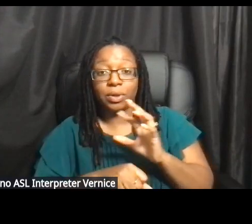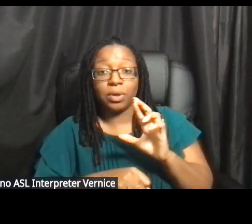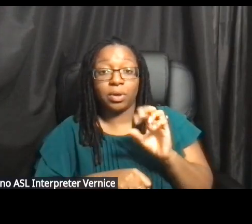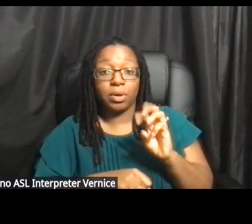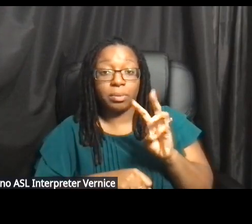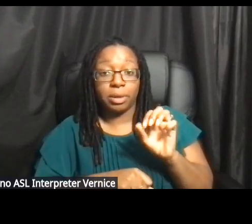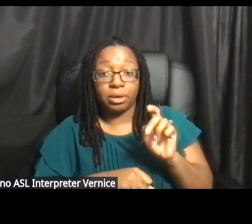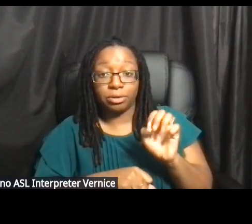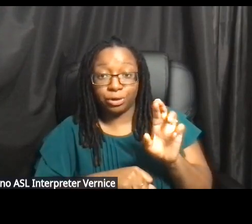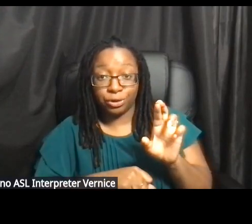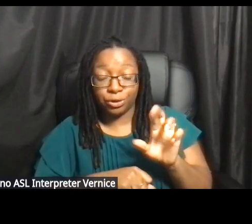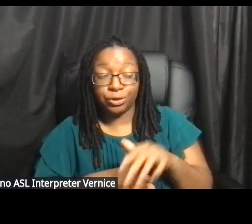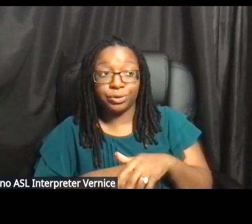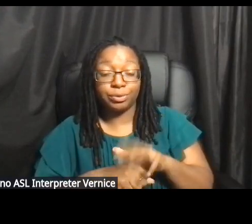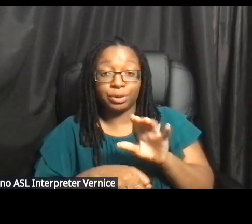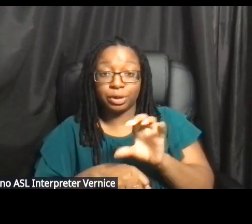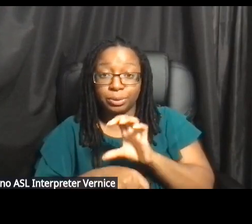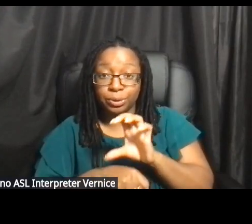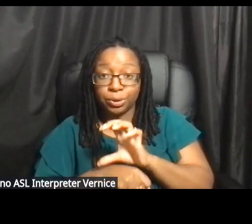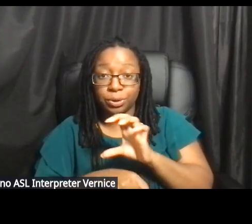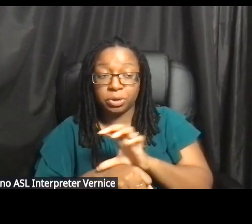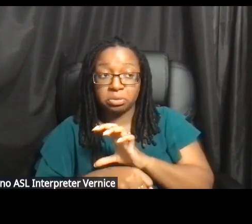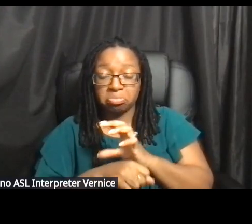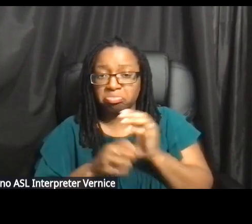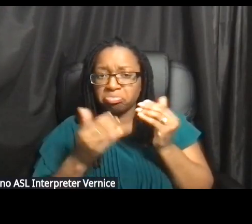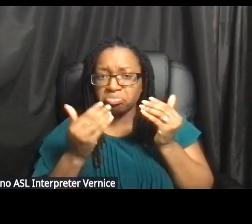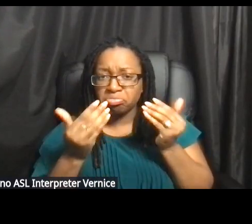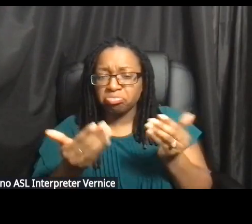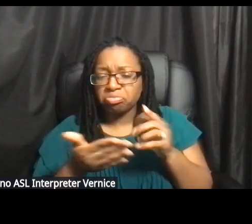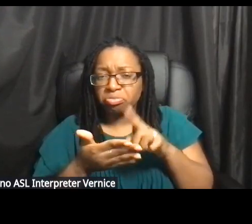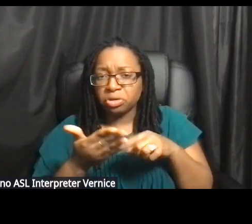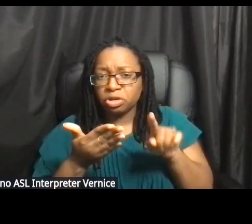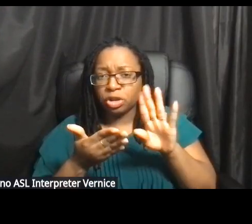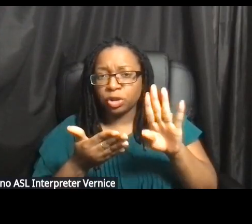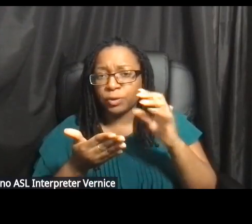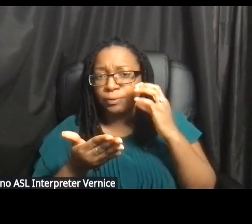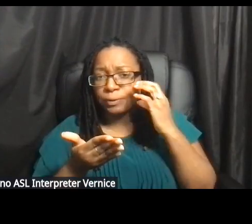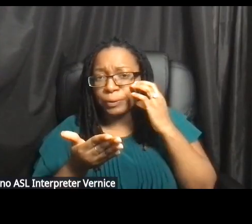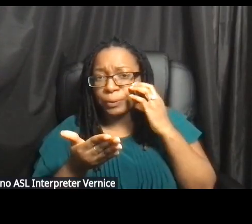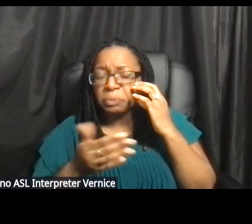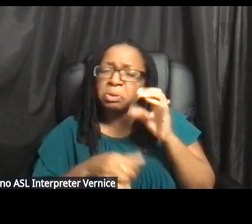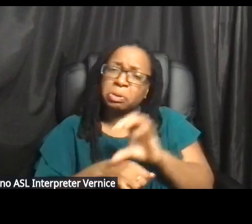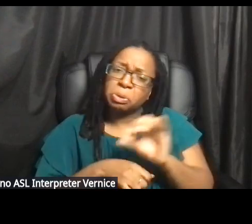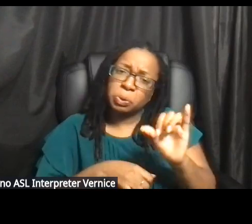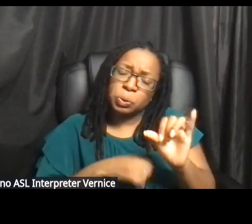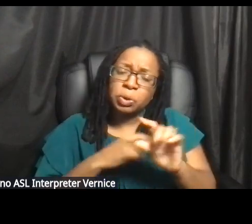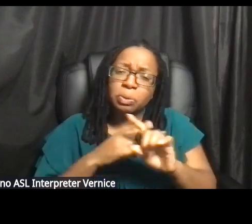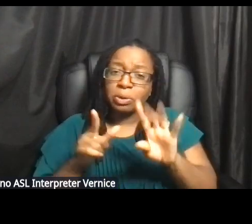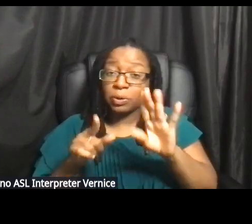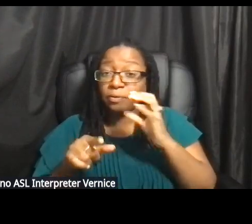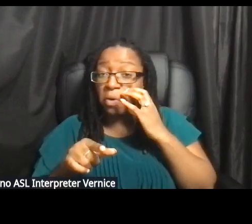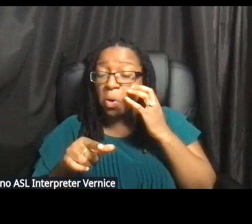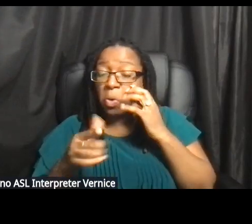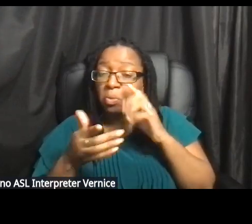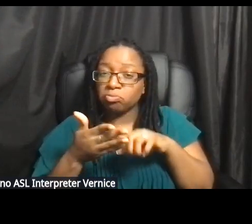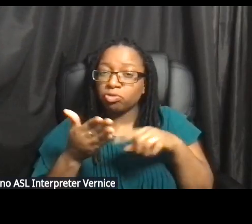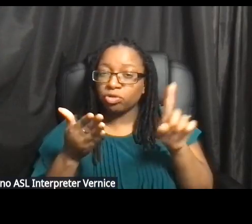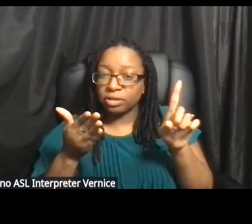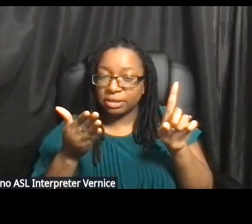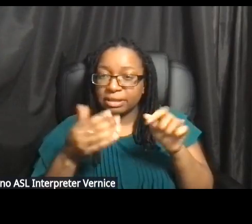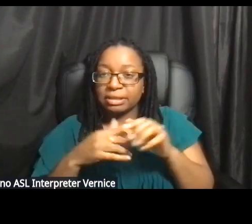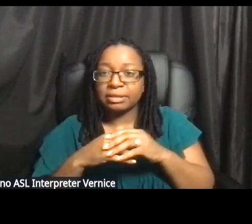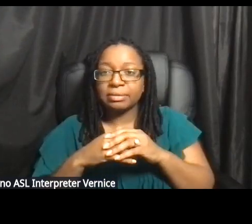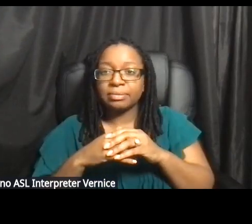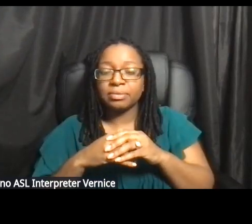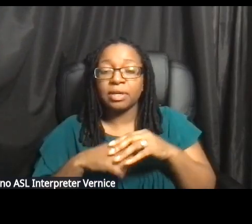computer, go back and go through your phone. Go through your settings on your computer as well, but go through your phone settings. Go to your, on Android,